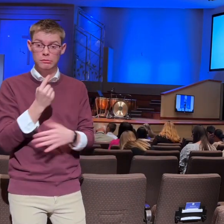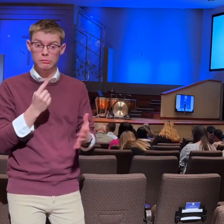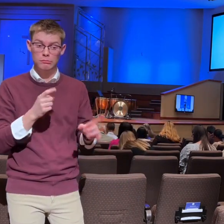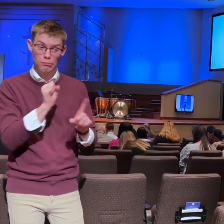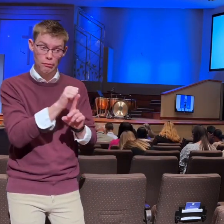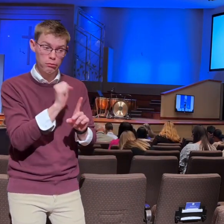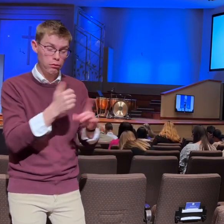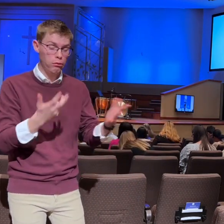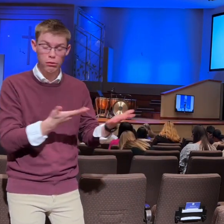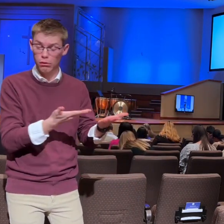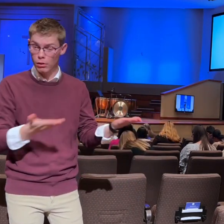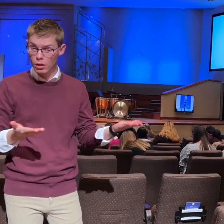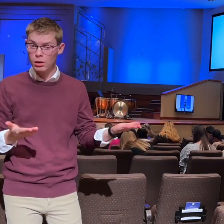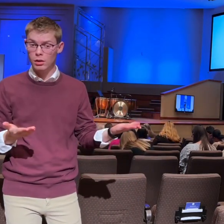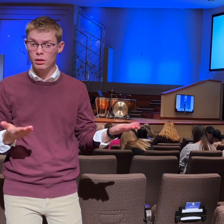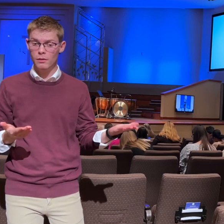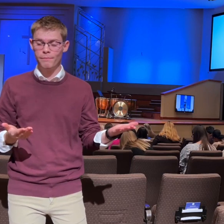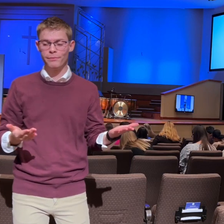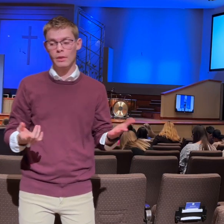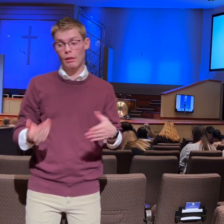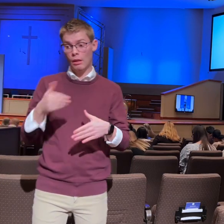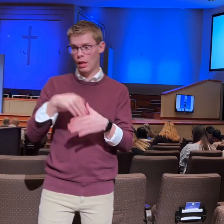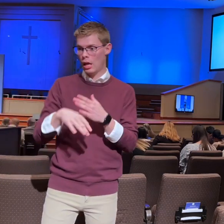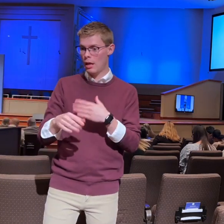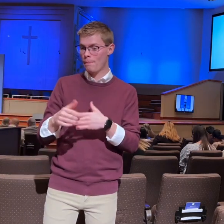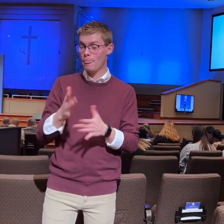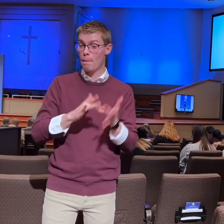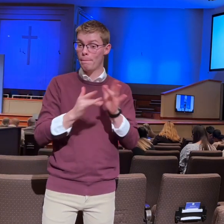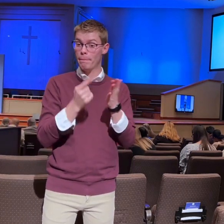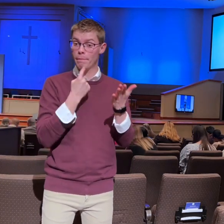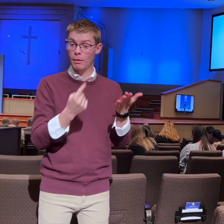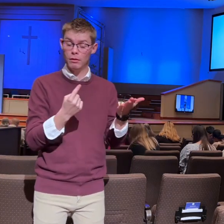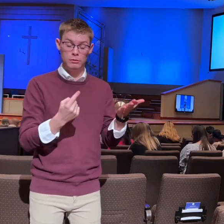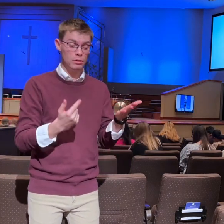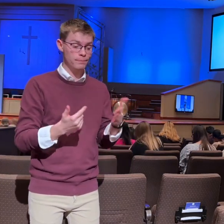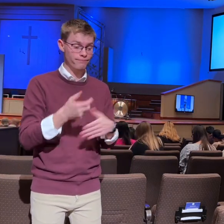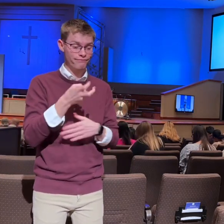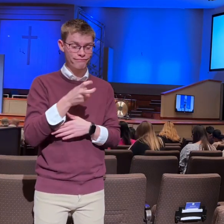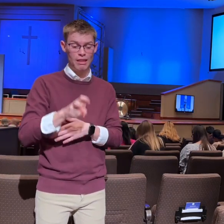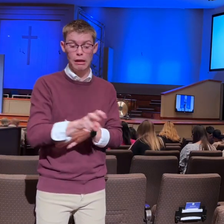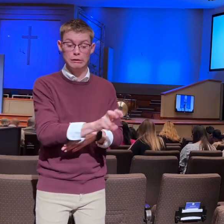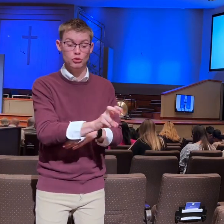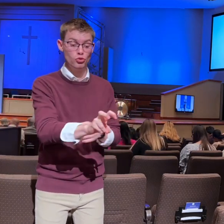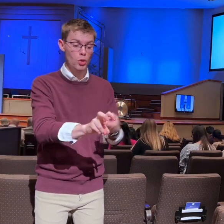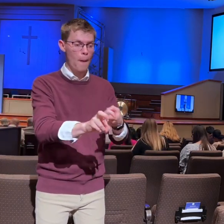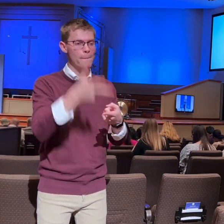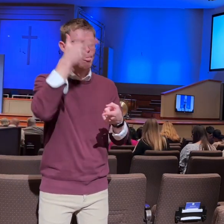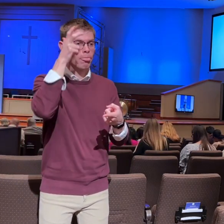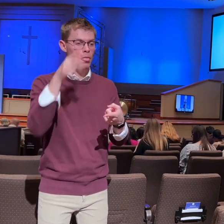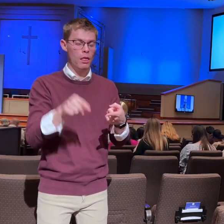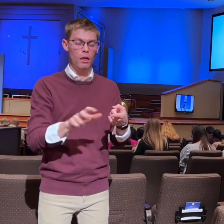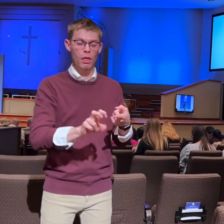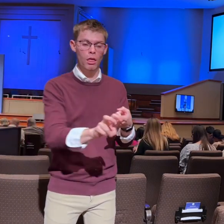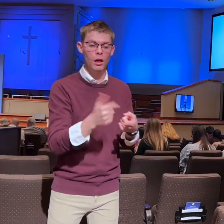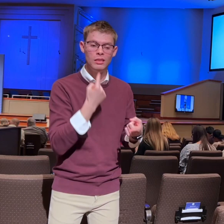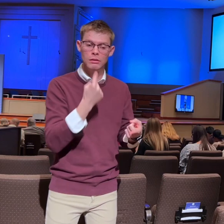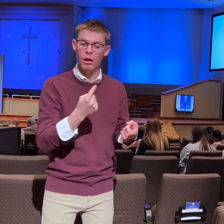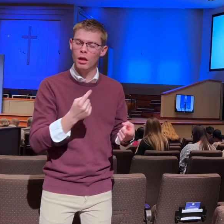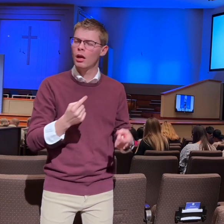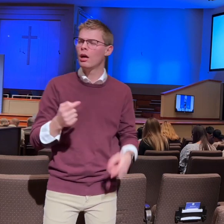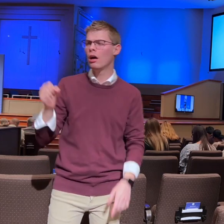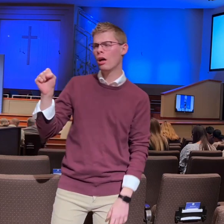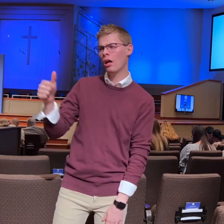in Genesis 3, verse 1. Now the serpent was more subtle than any beast of the field which the Lord God hath made. And he said unto the woman, Yea,